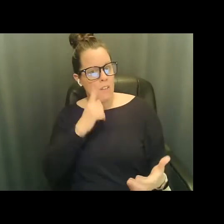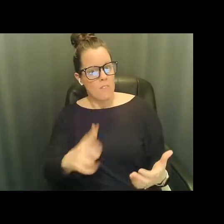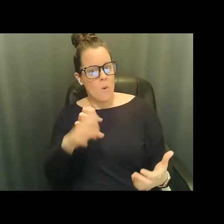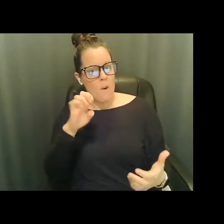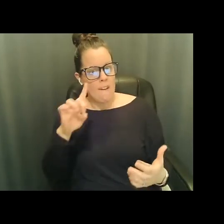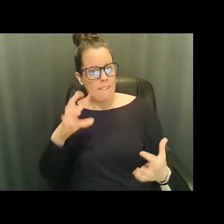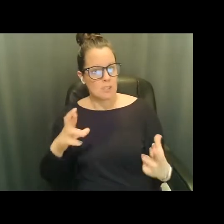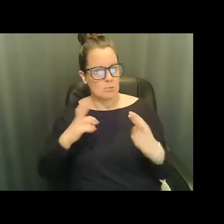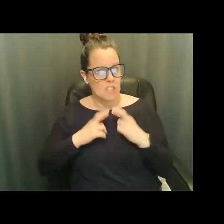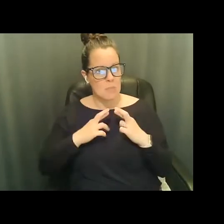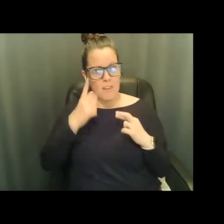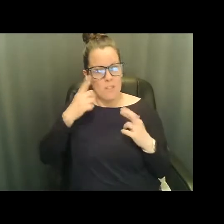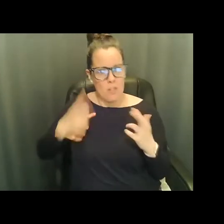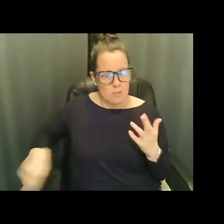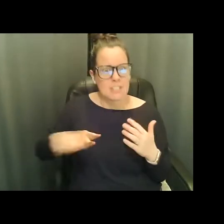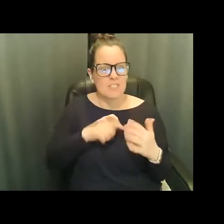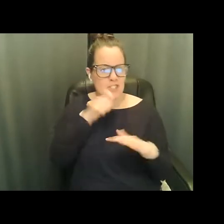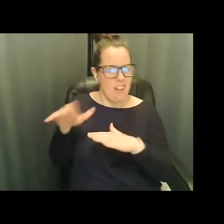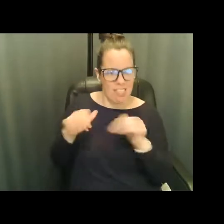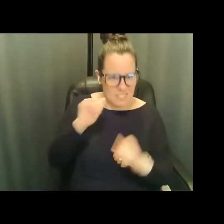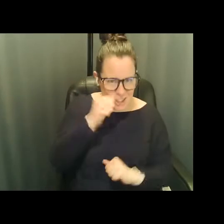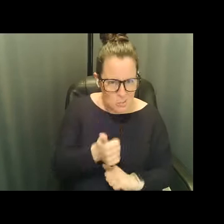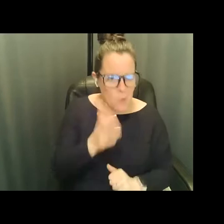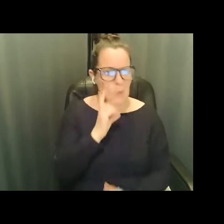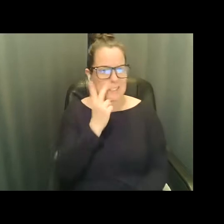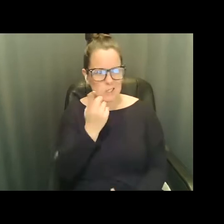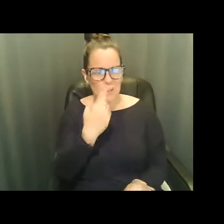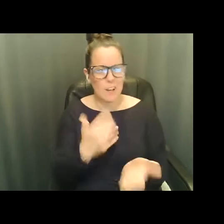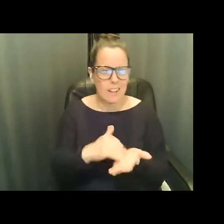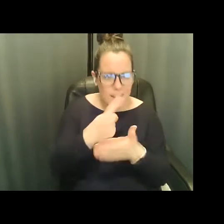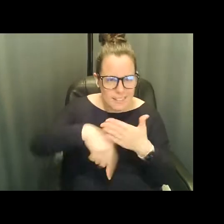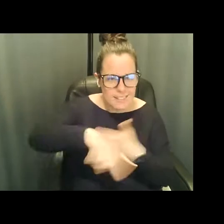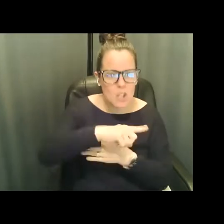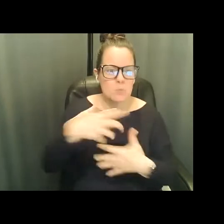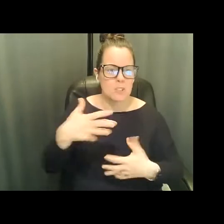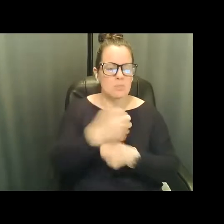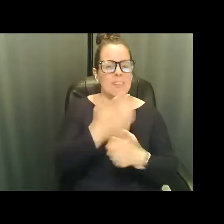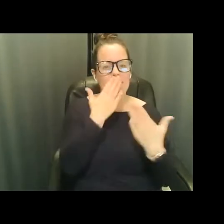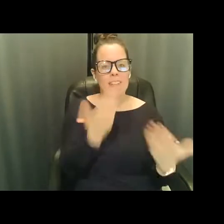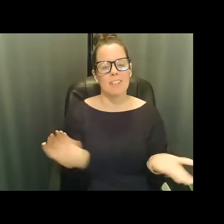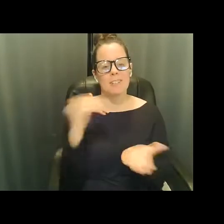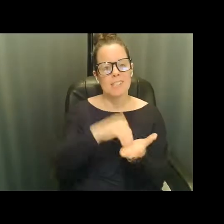rest of us who aren't leaving as of tomorrow, we will be seeing you again next week on our briefing. Thank you again